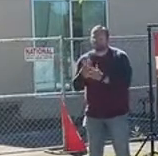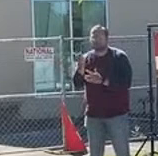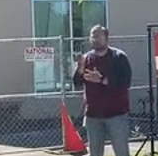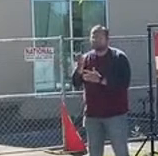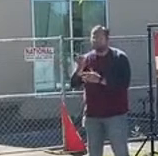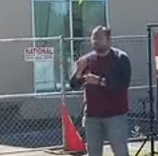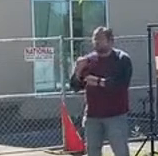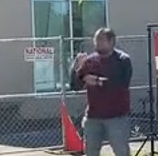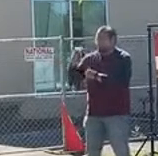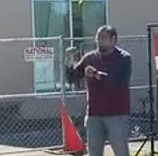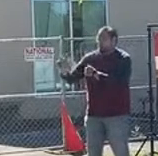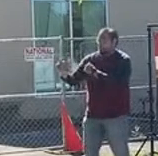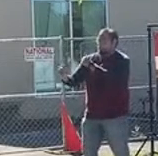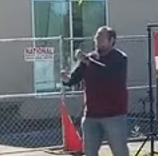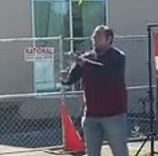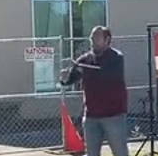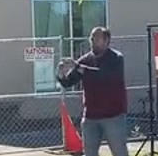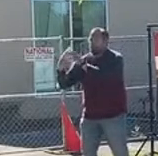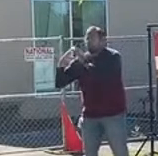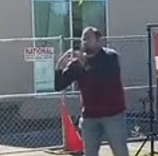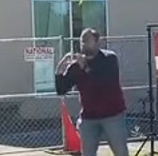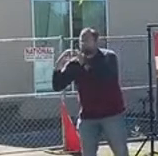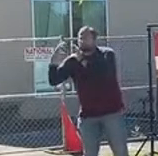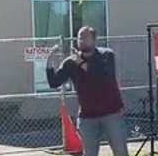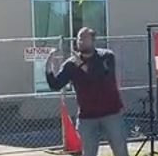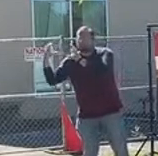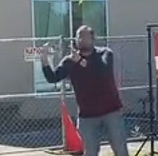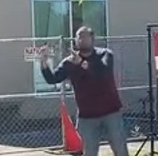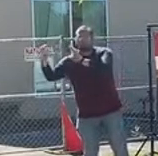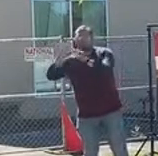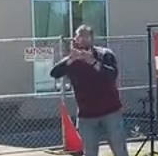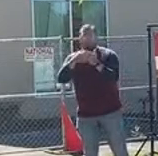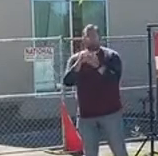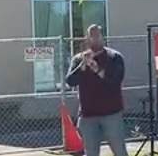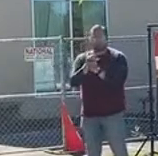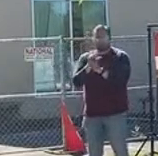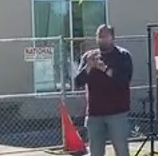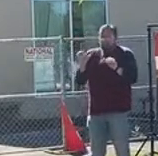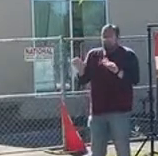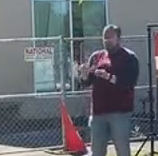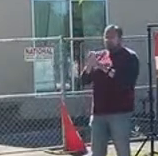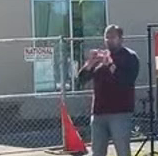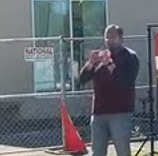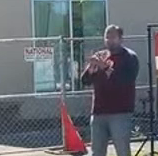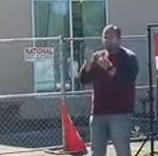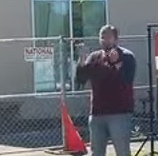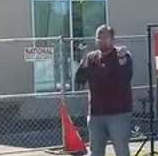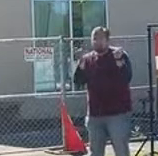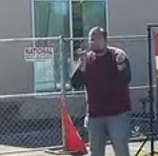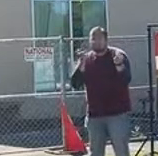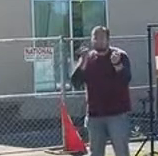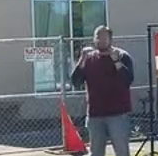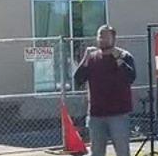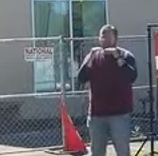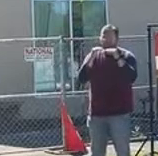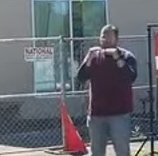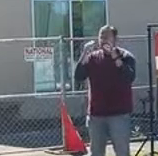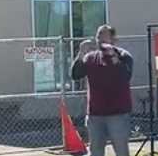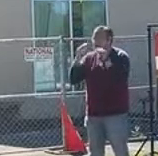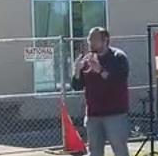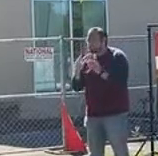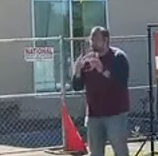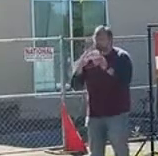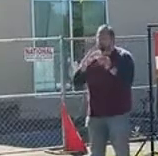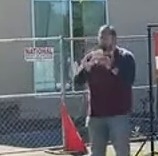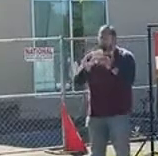off to so many others to carry through the work, to all the work that's being done at the district administrative level, to the teachers and students who are